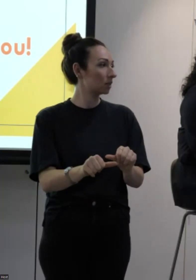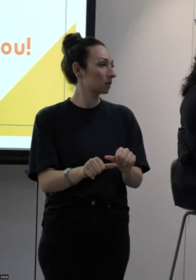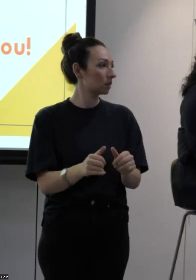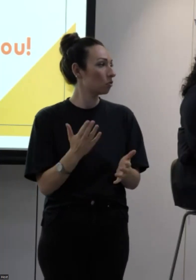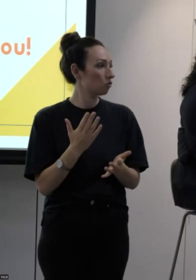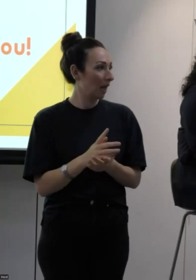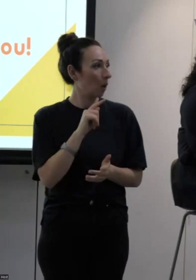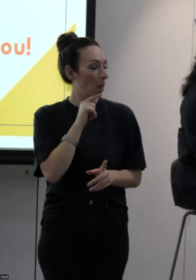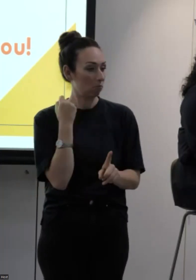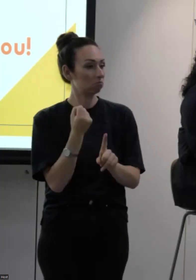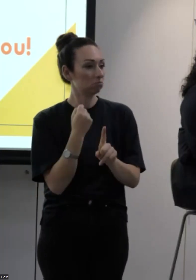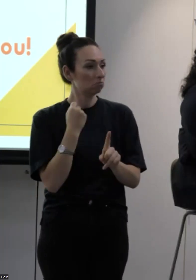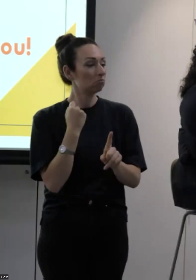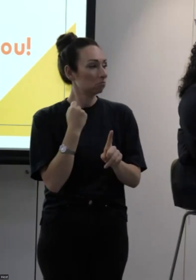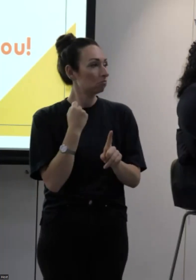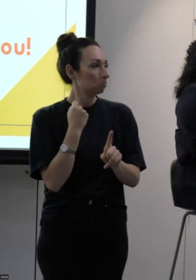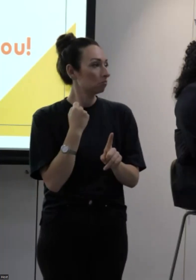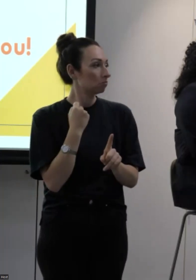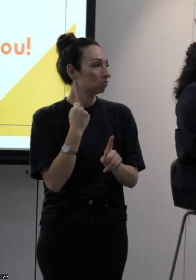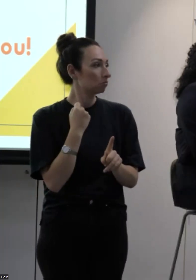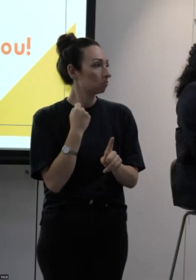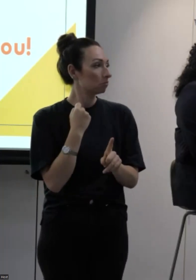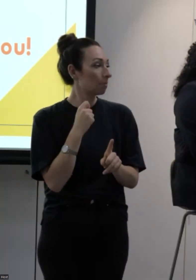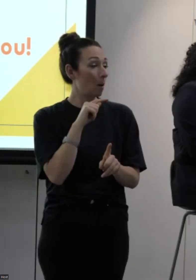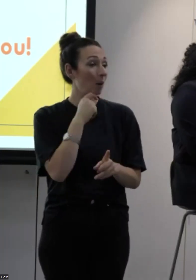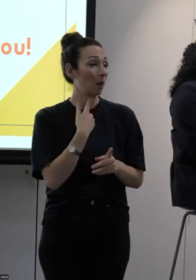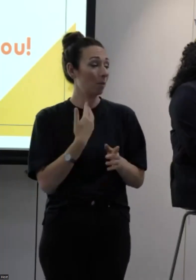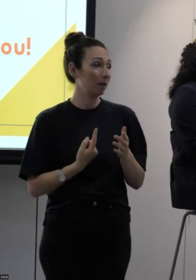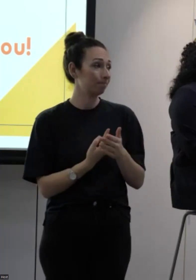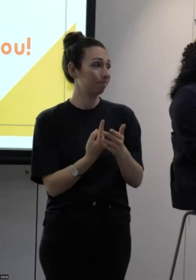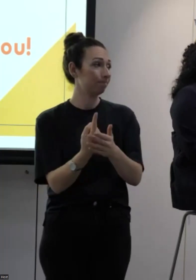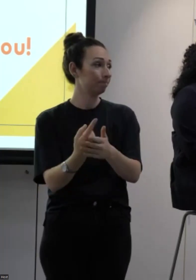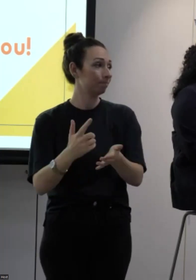make a difference, but I think it's something we'll be grappling with for a time to come.